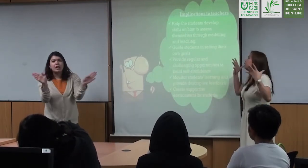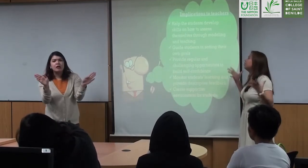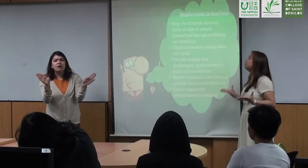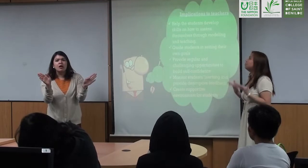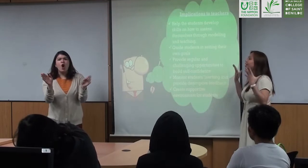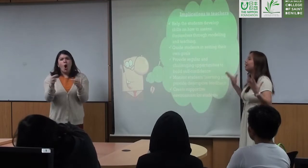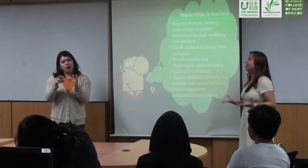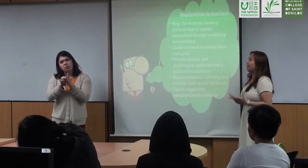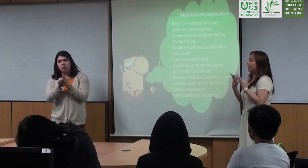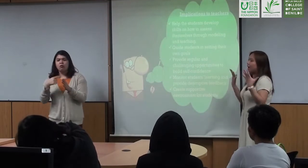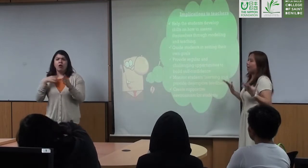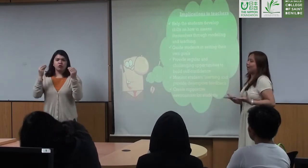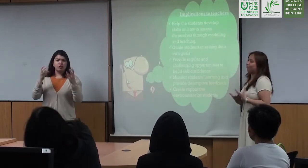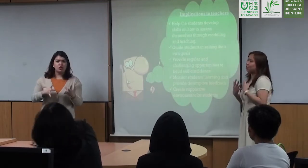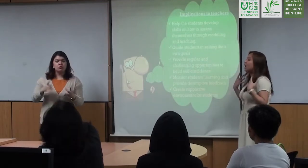medyo sabog